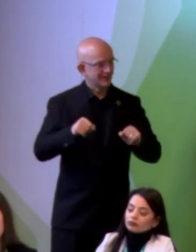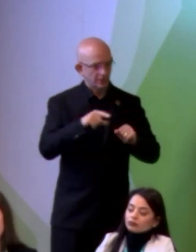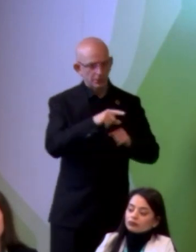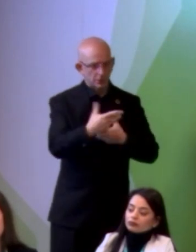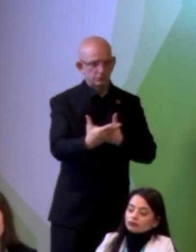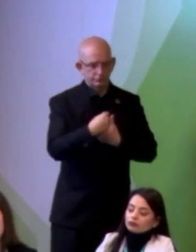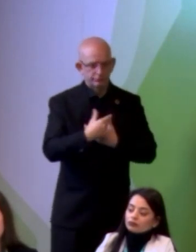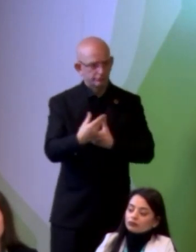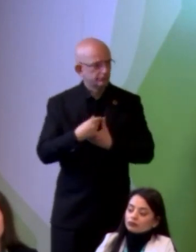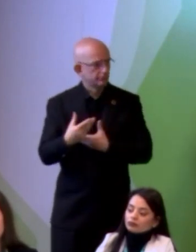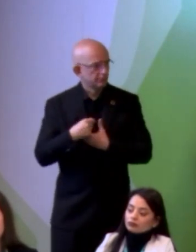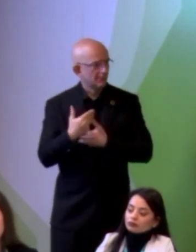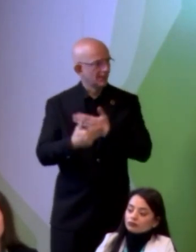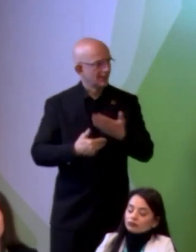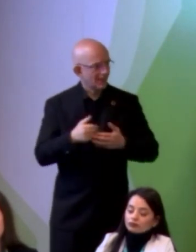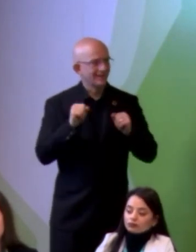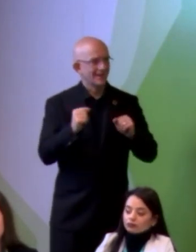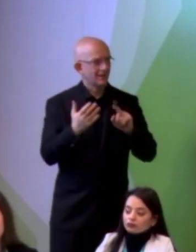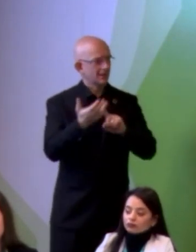with disabilities, and